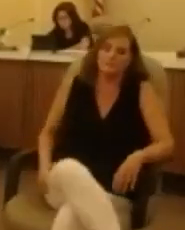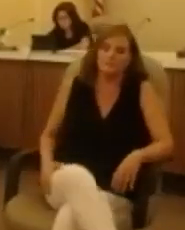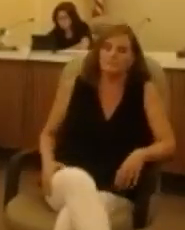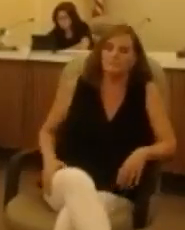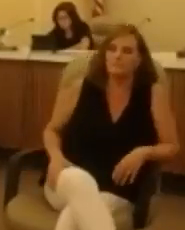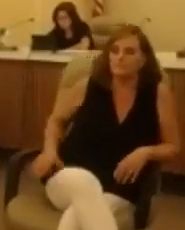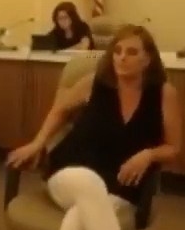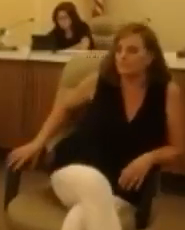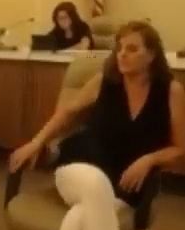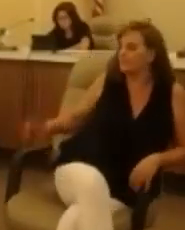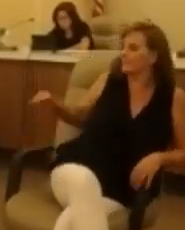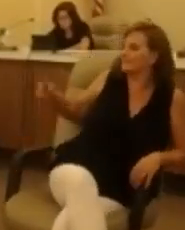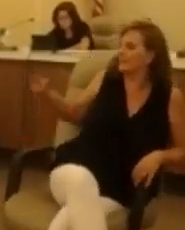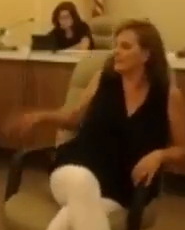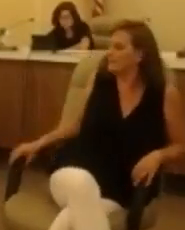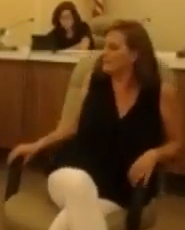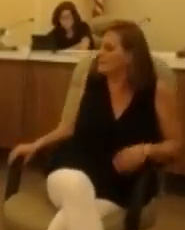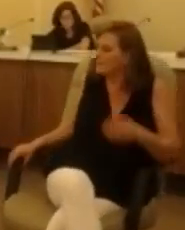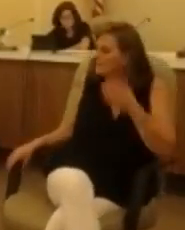Ron? Second.